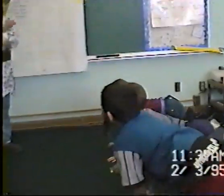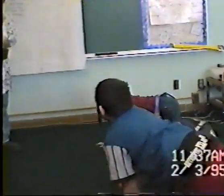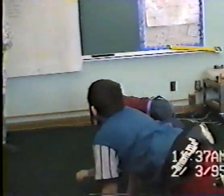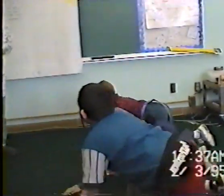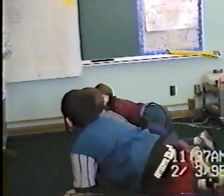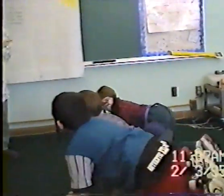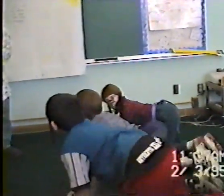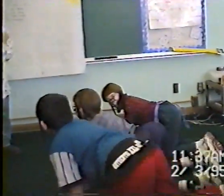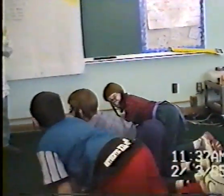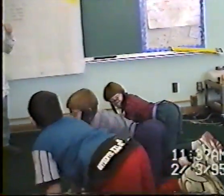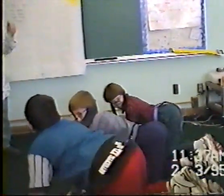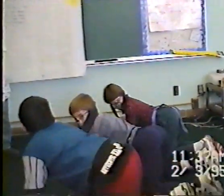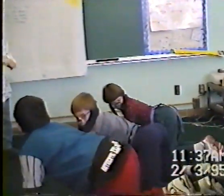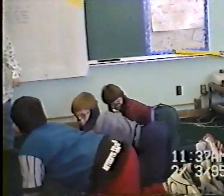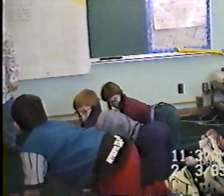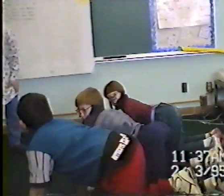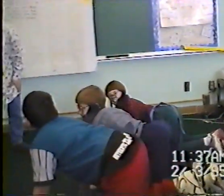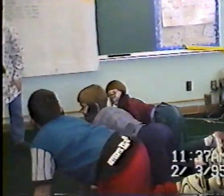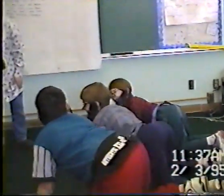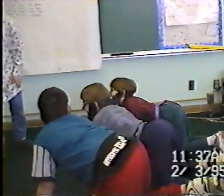wagging their tails behind them.